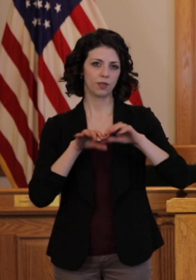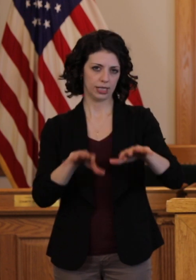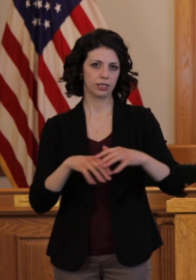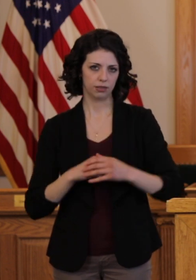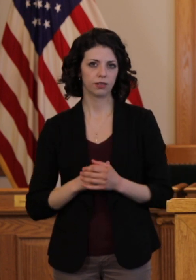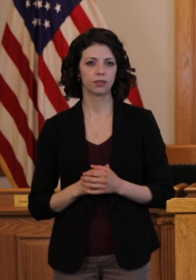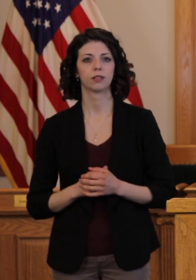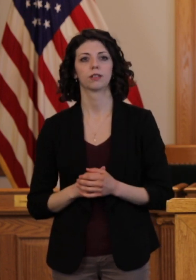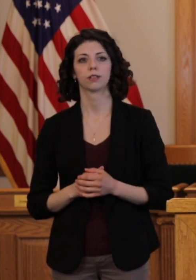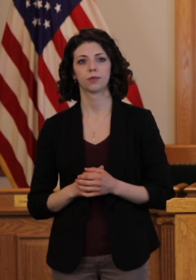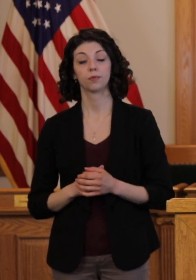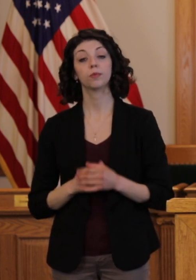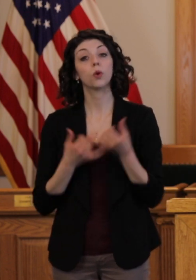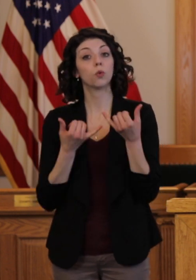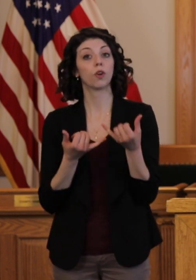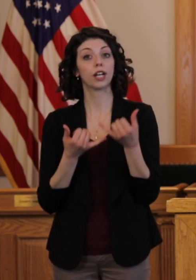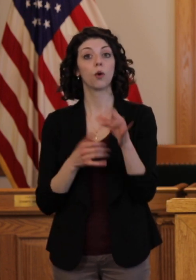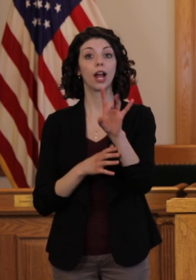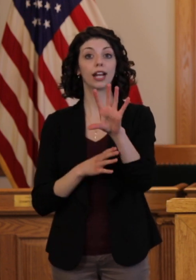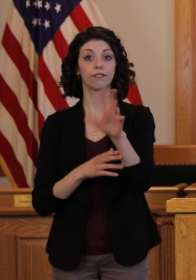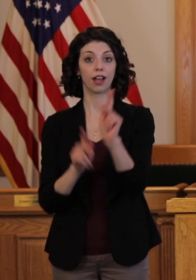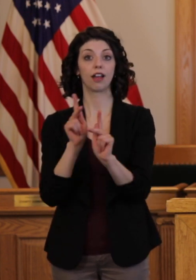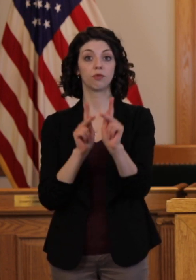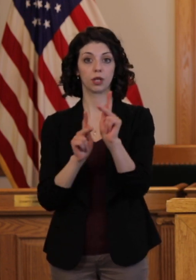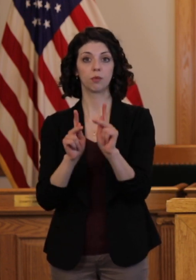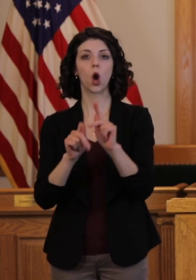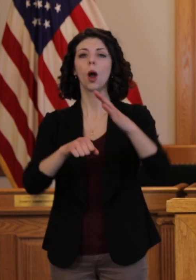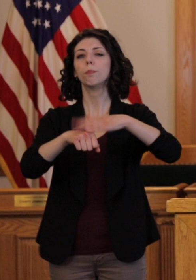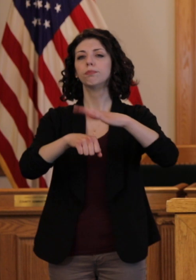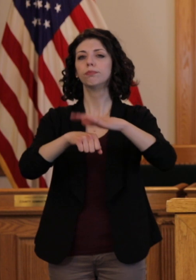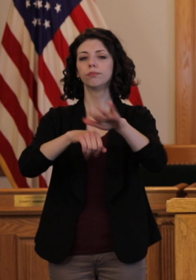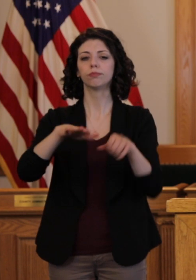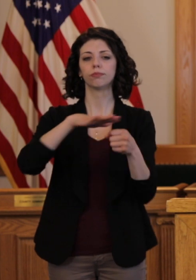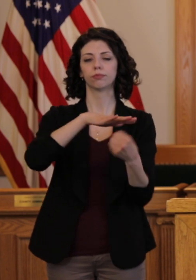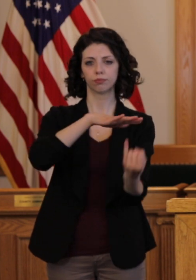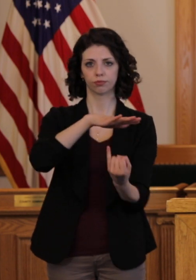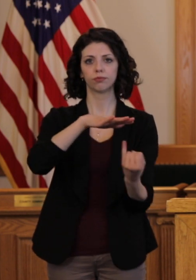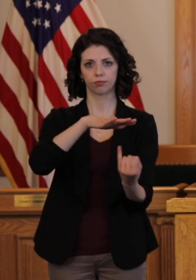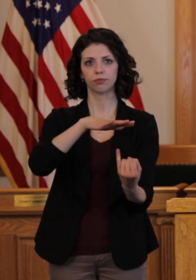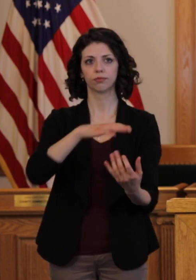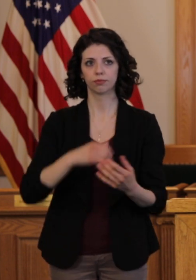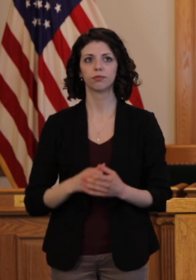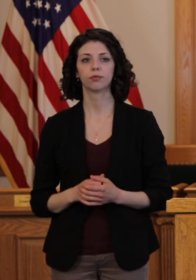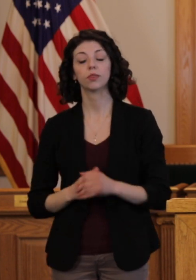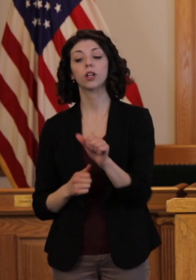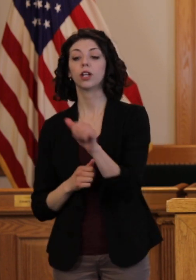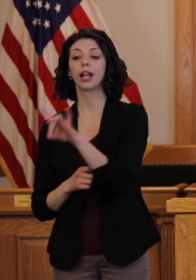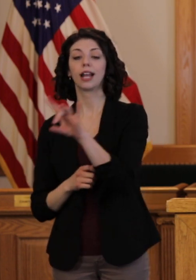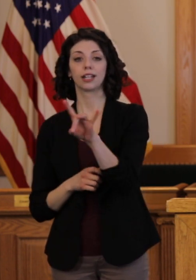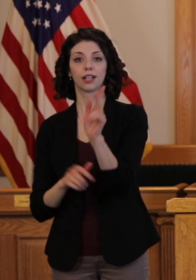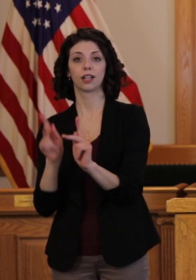COVID-19. Currently, 85 residents are on precautionary quarantine, and we have